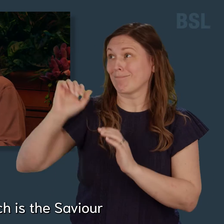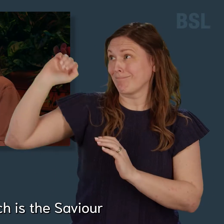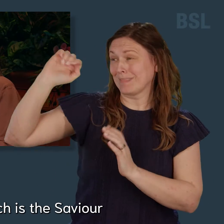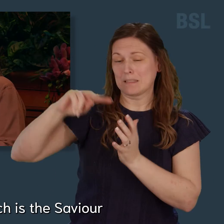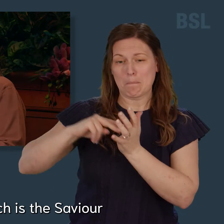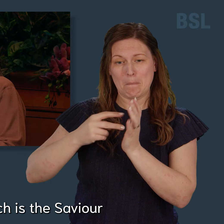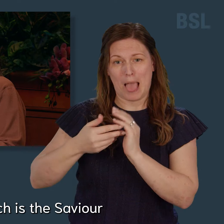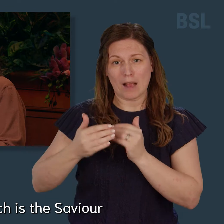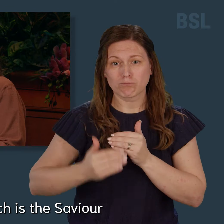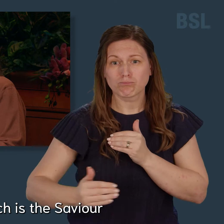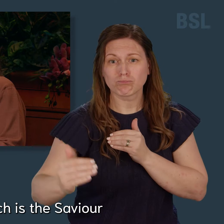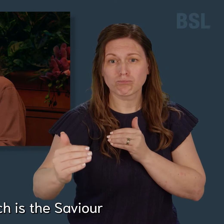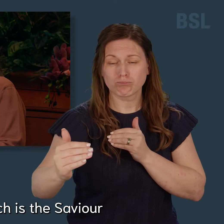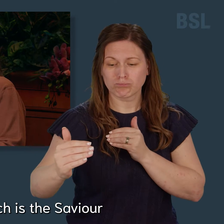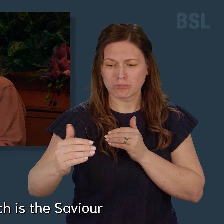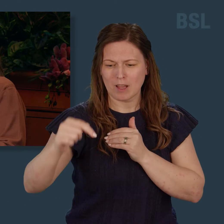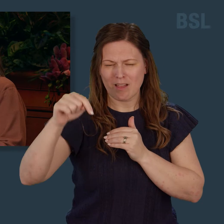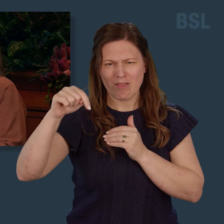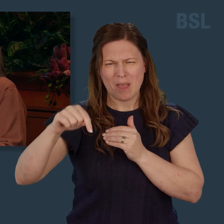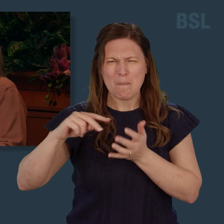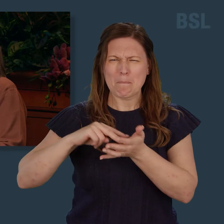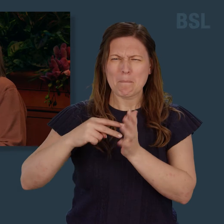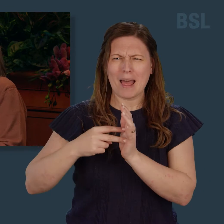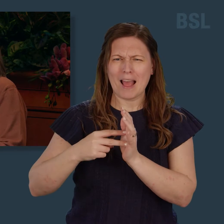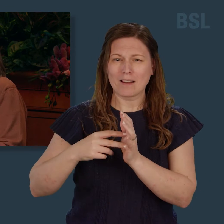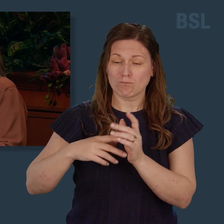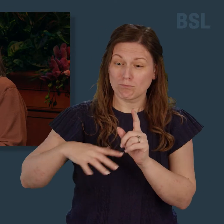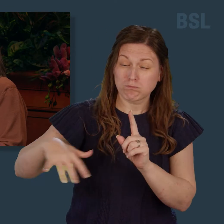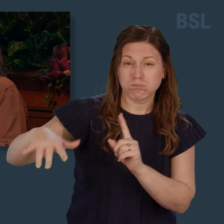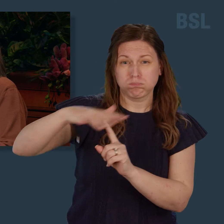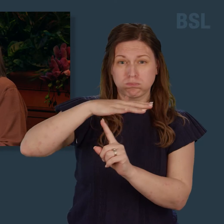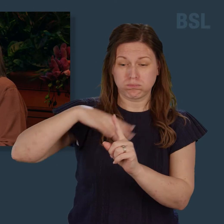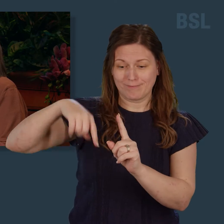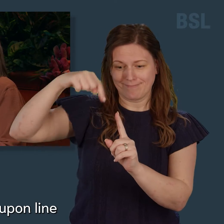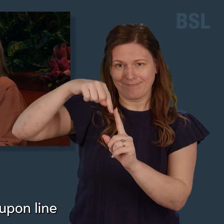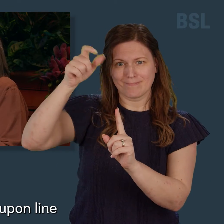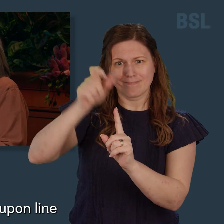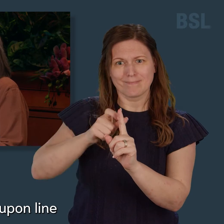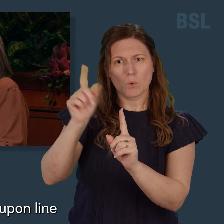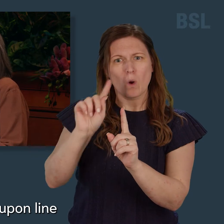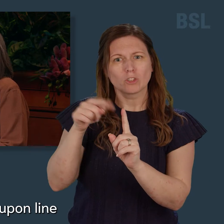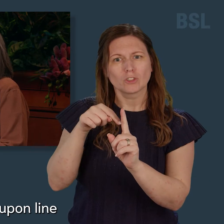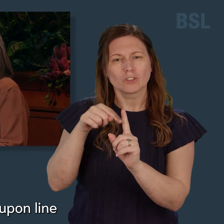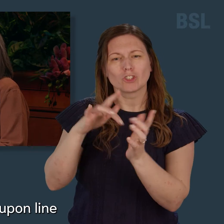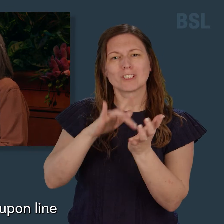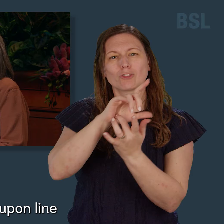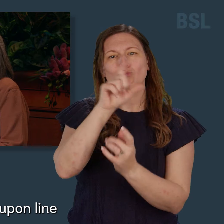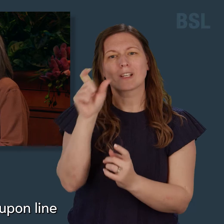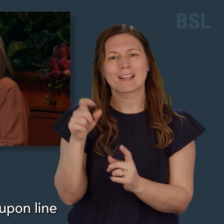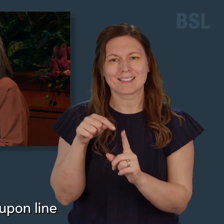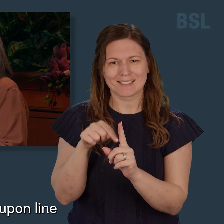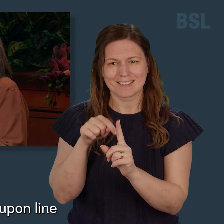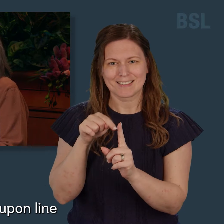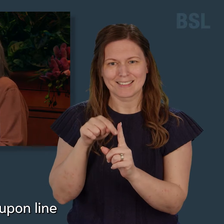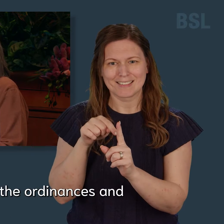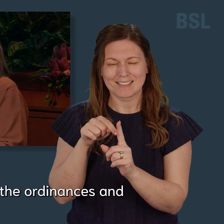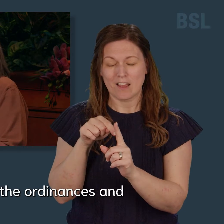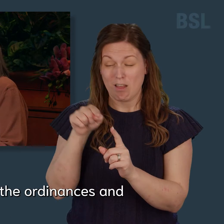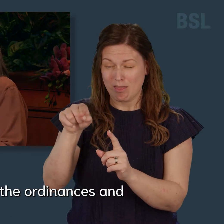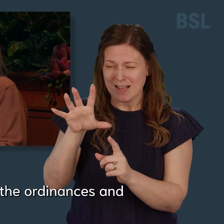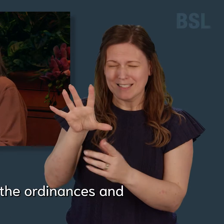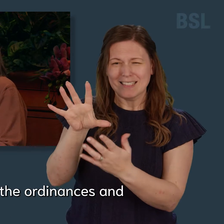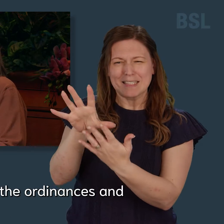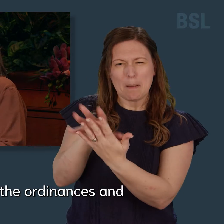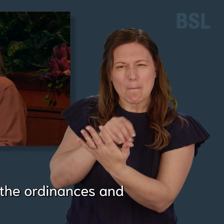at the heart of which is the Savior and his atoning sacrifice. The Lord will teach us line upon line through